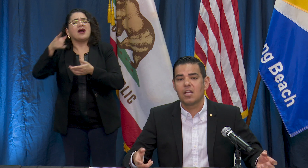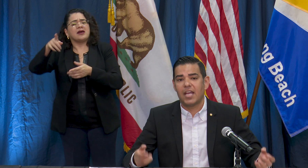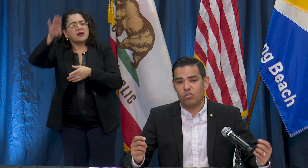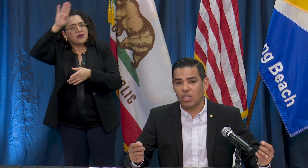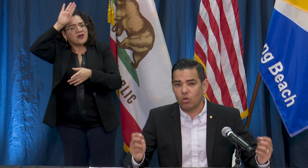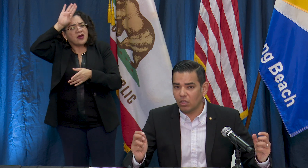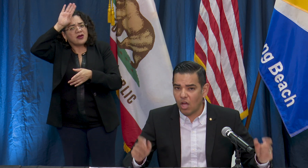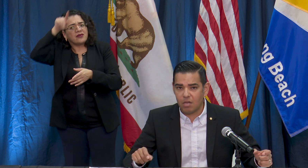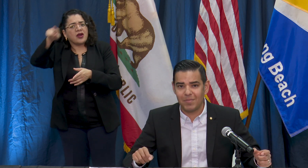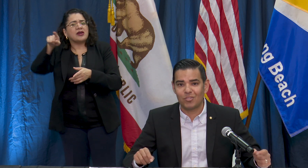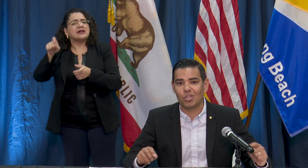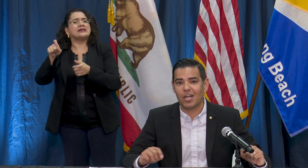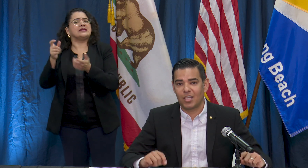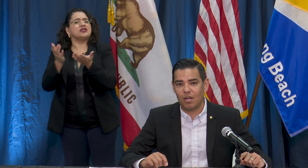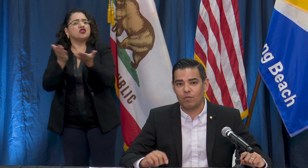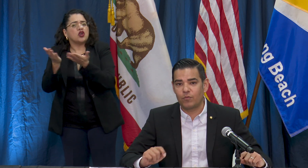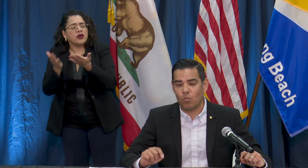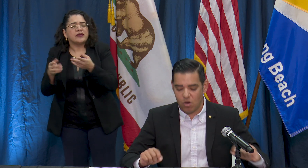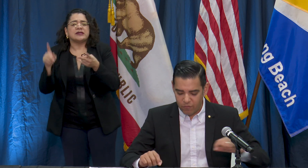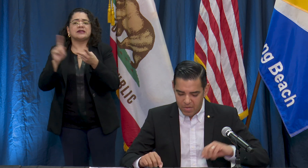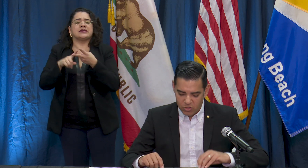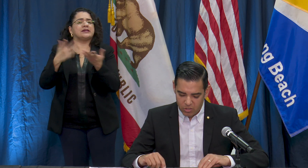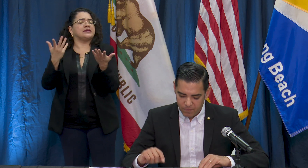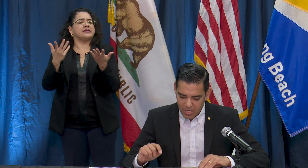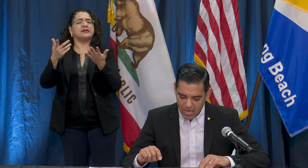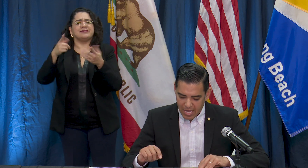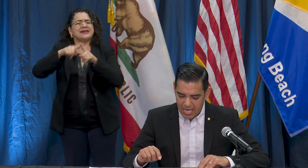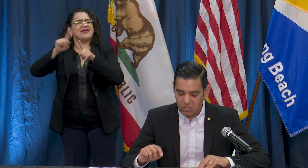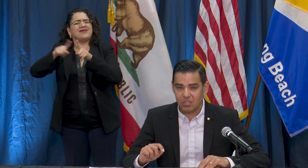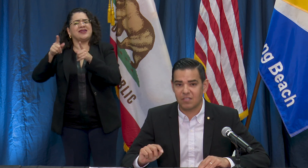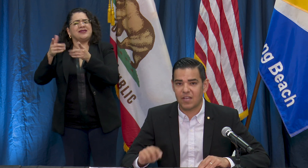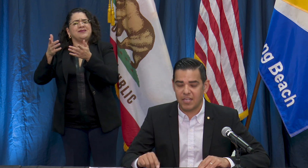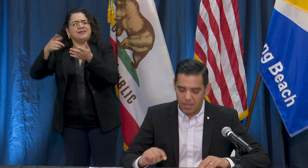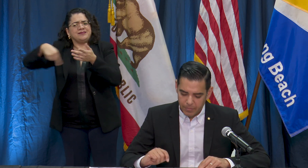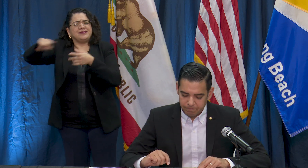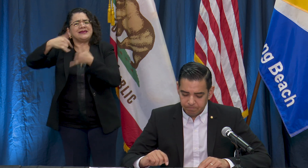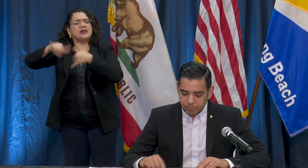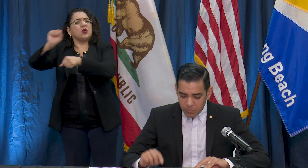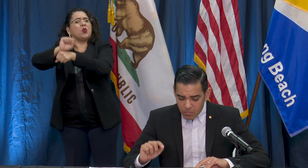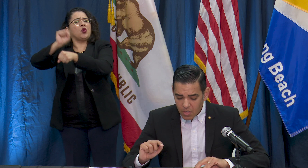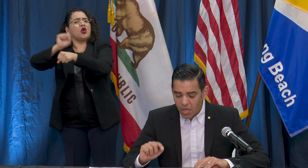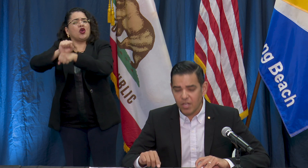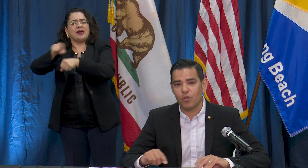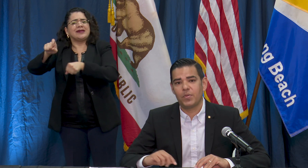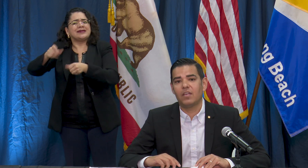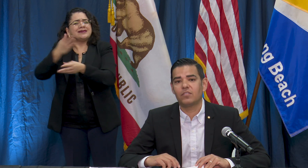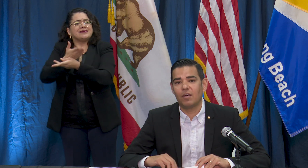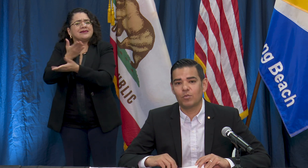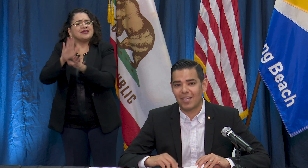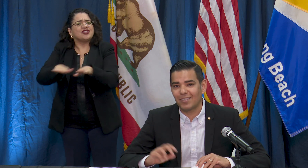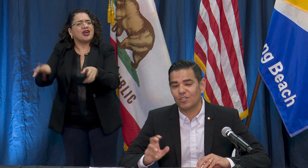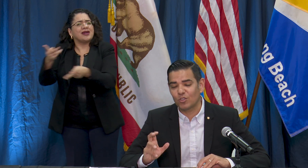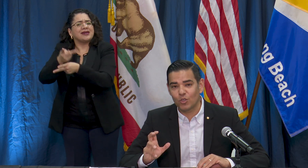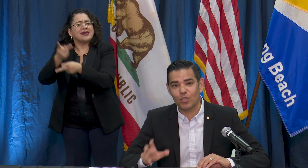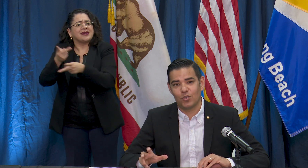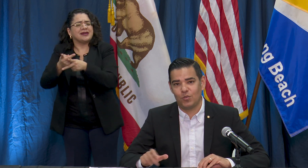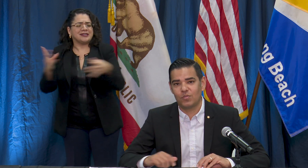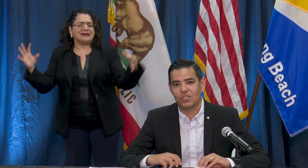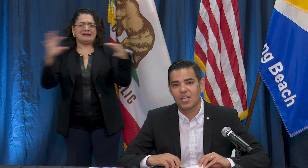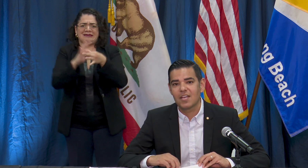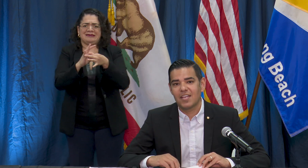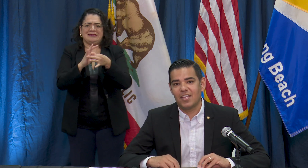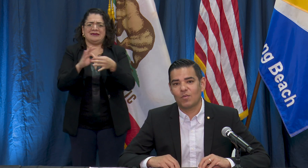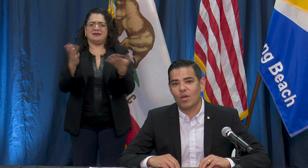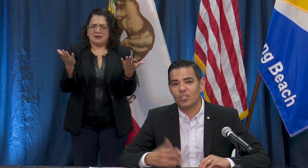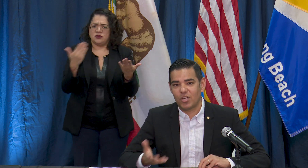COVID-19. And you can go to longbeach.gov for more information and to sign up. Another piece of which I think is good